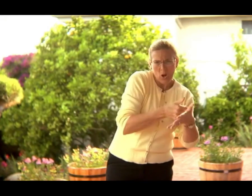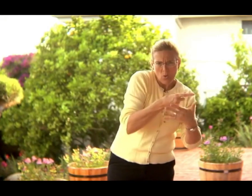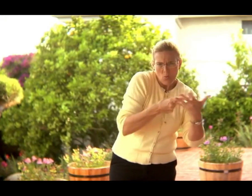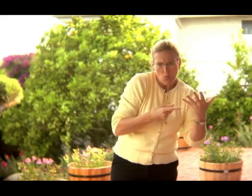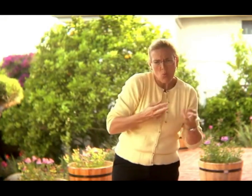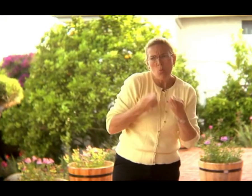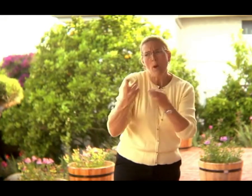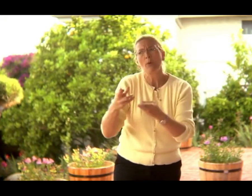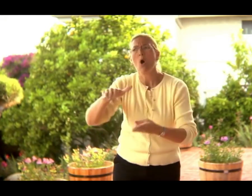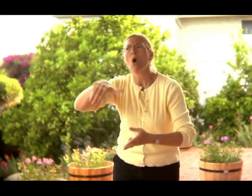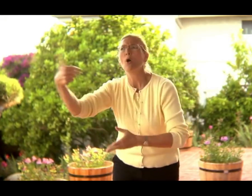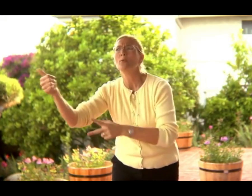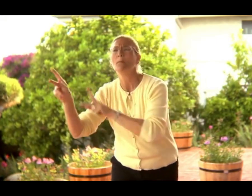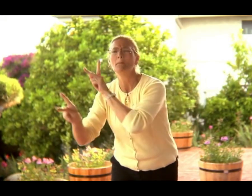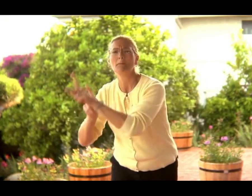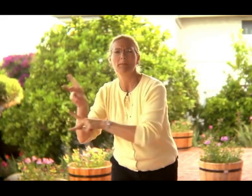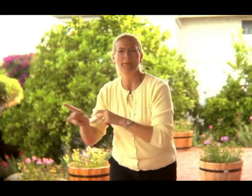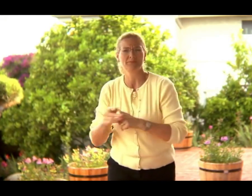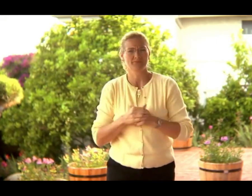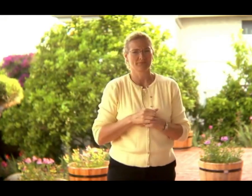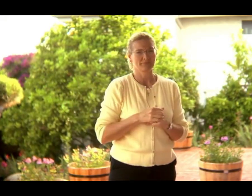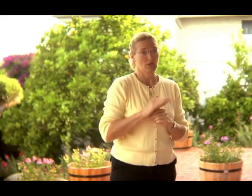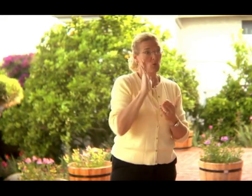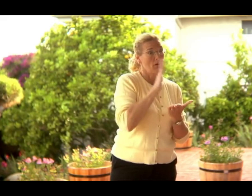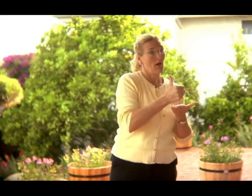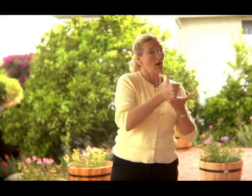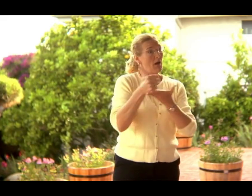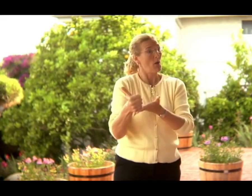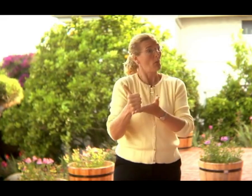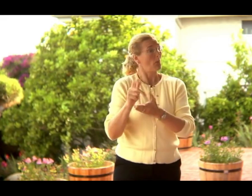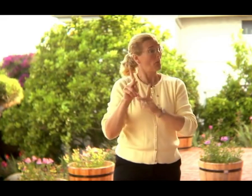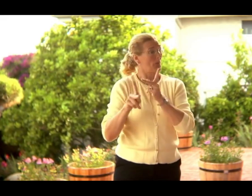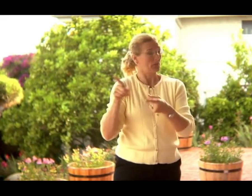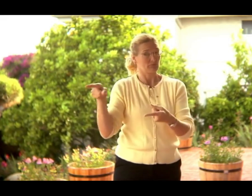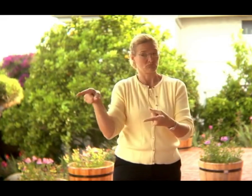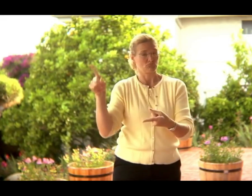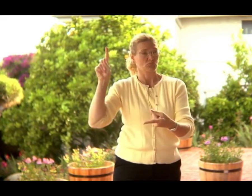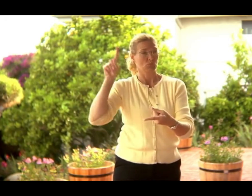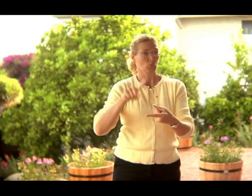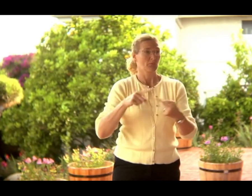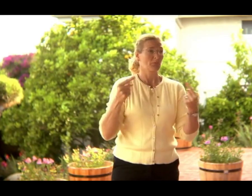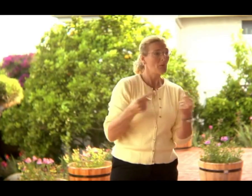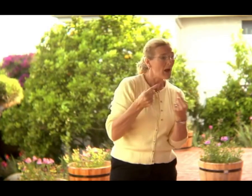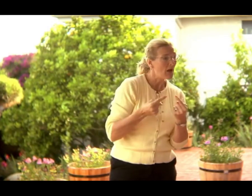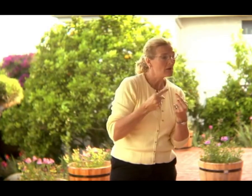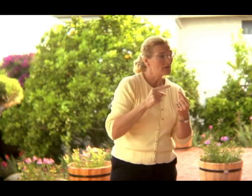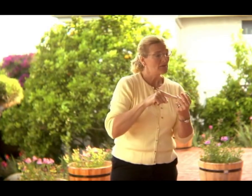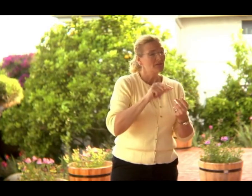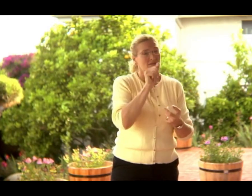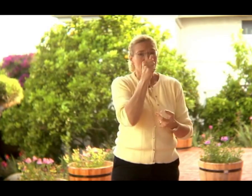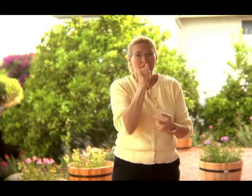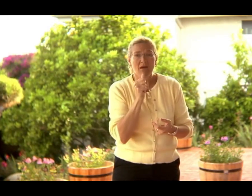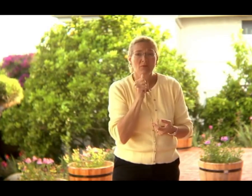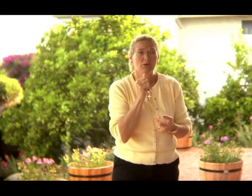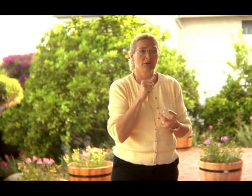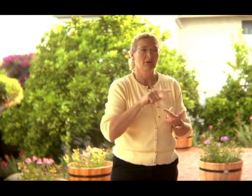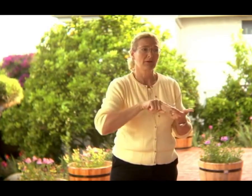take and recommend that others follow that will make a huge difference in reducing unnecessary pain and suffering and